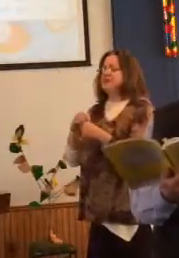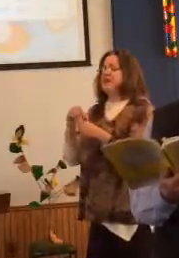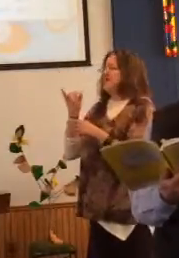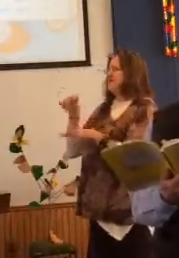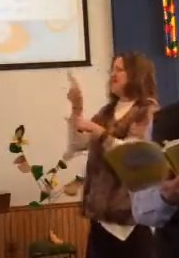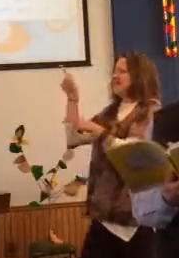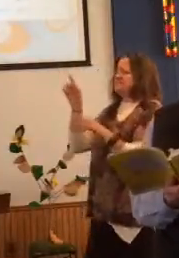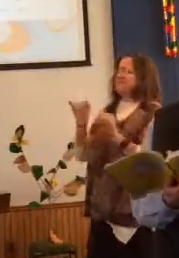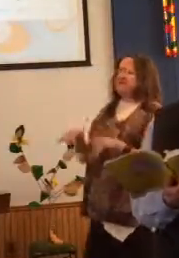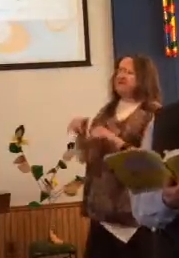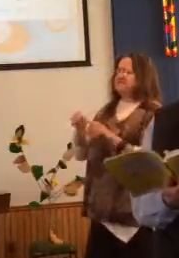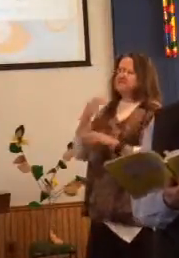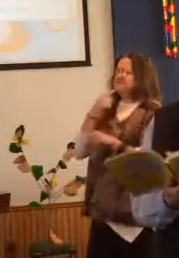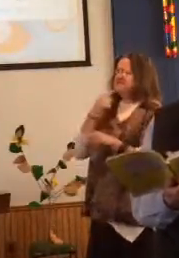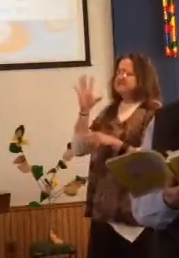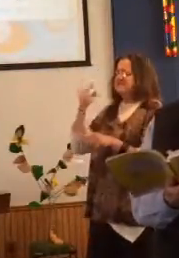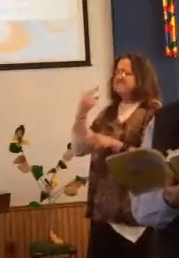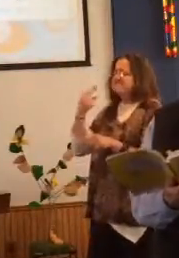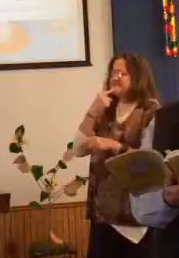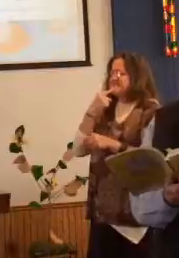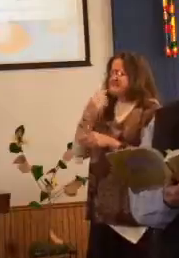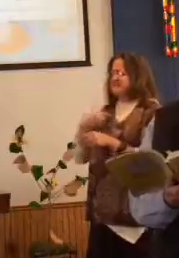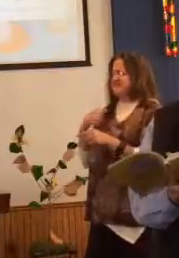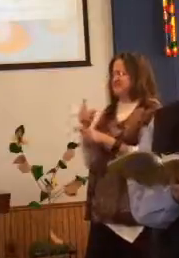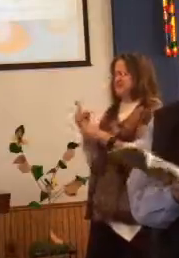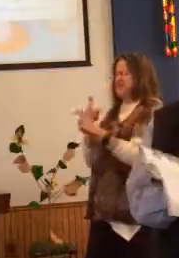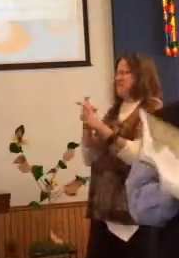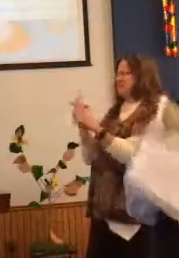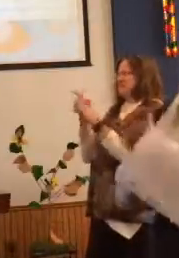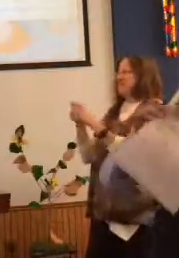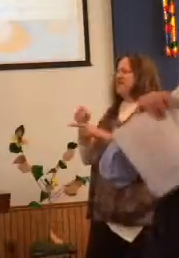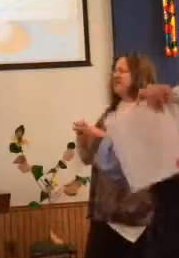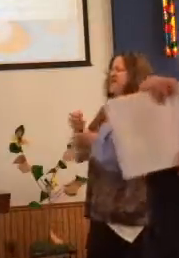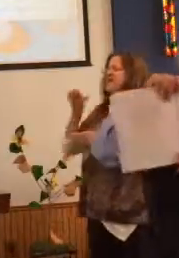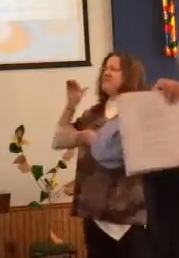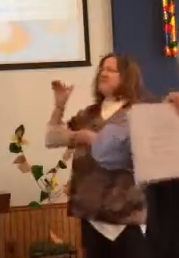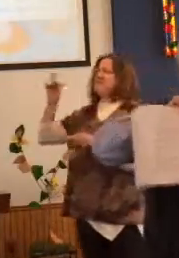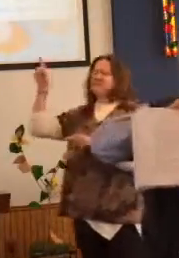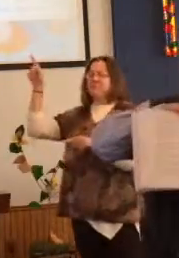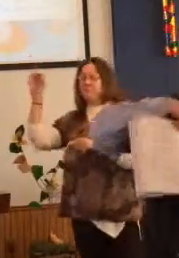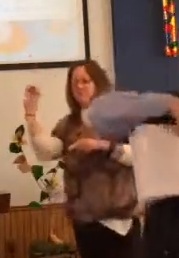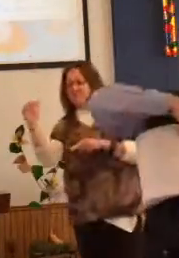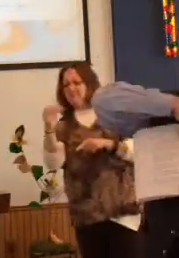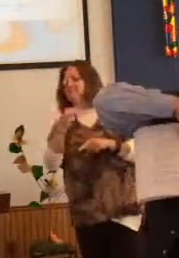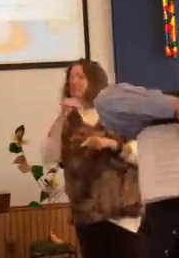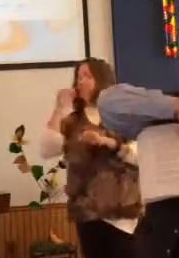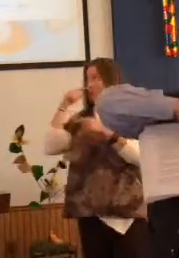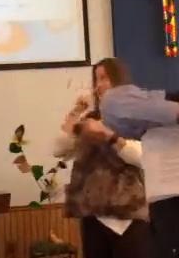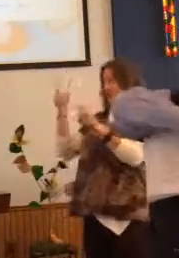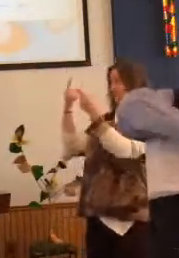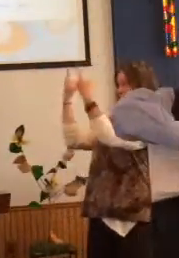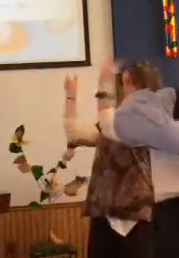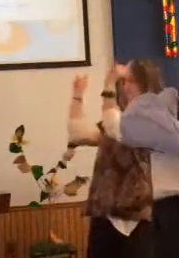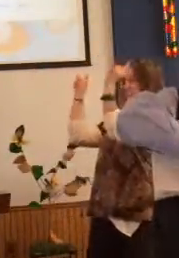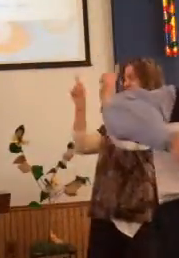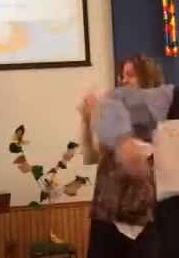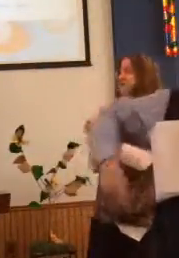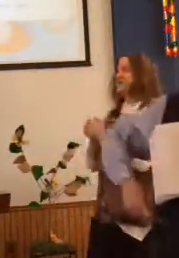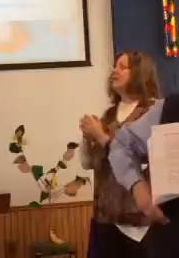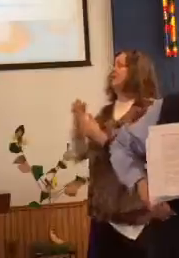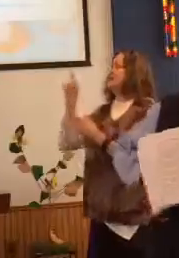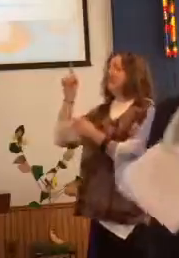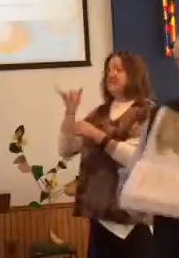He's bitter. I bet he never made it to the top." You see Stripe climbing down the